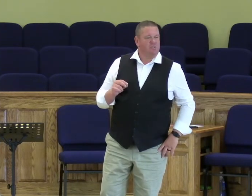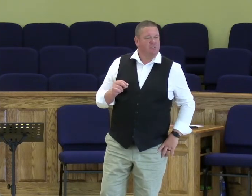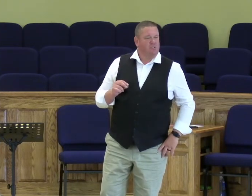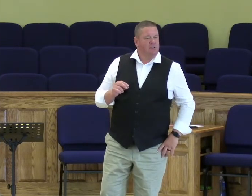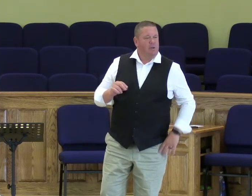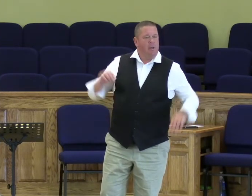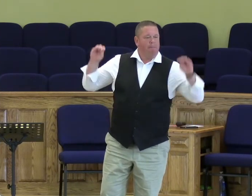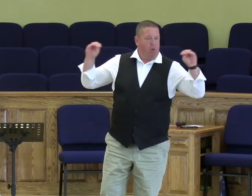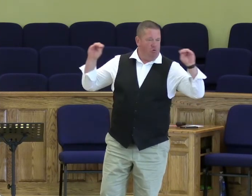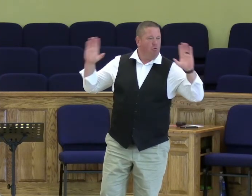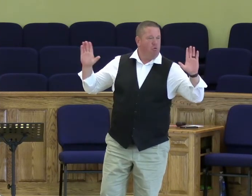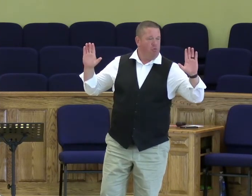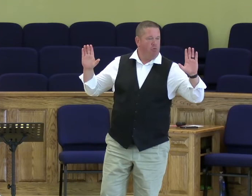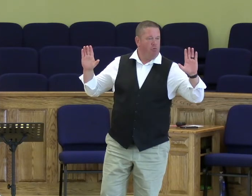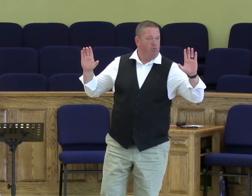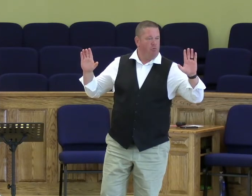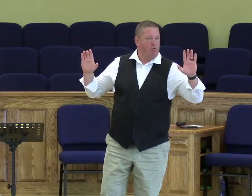do, a miracle.